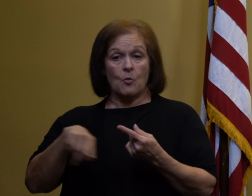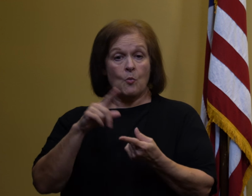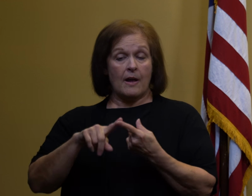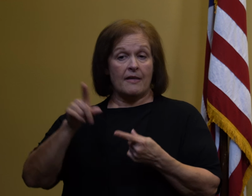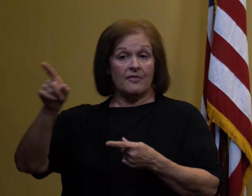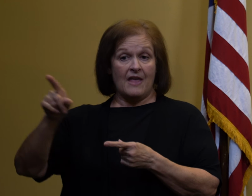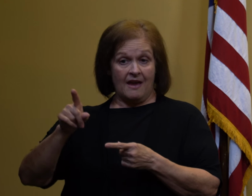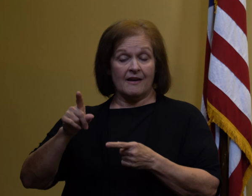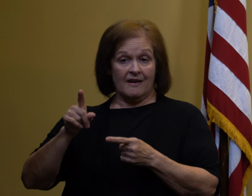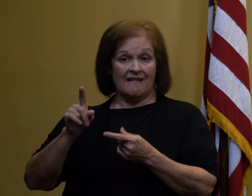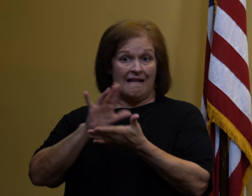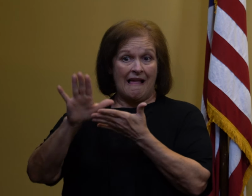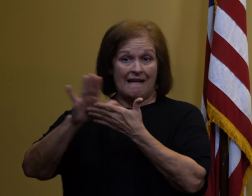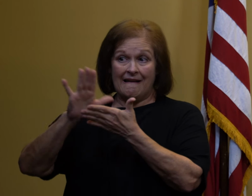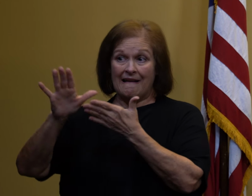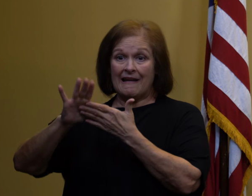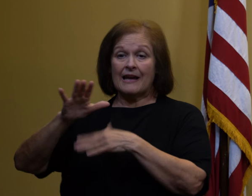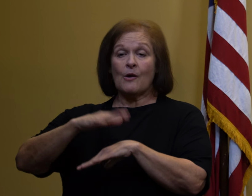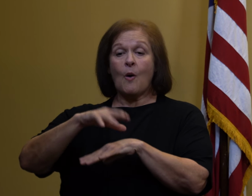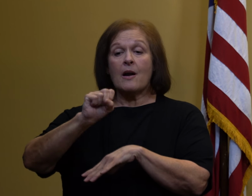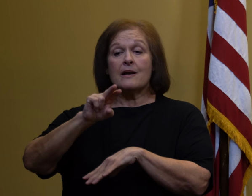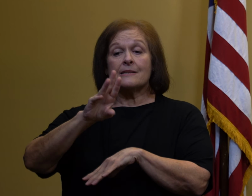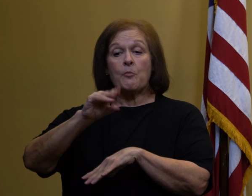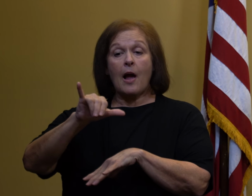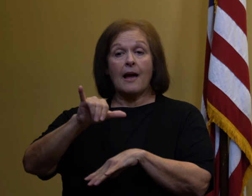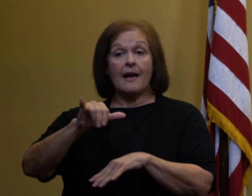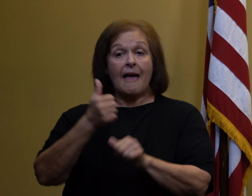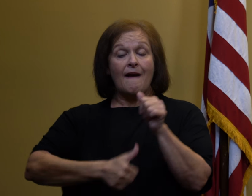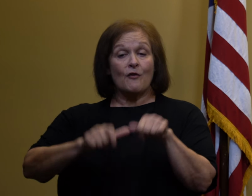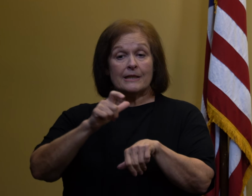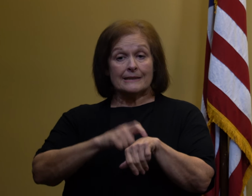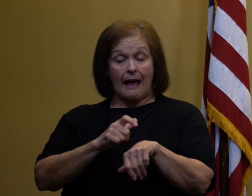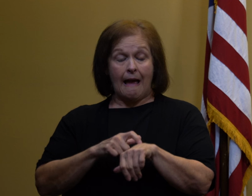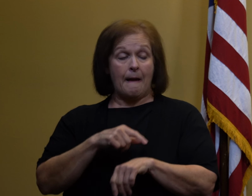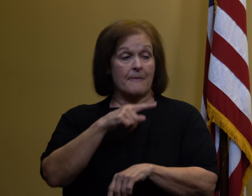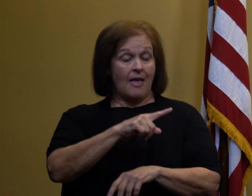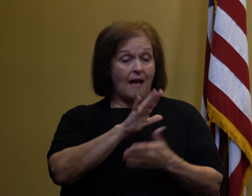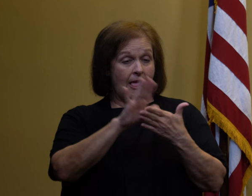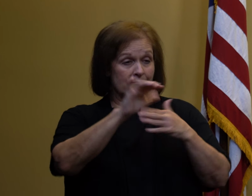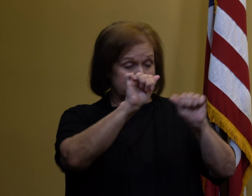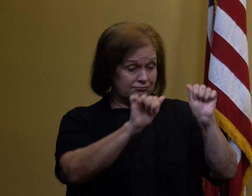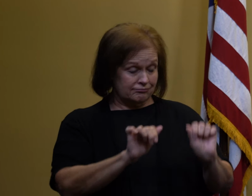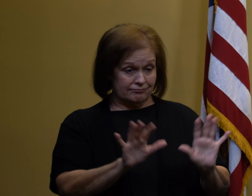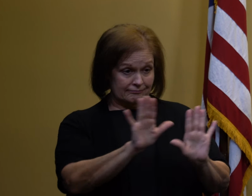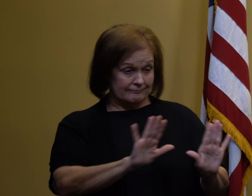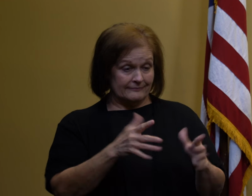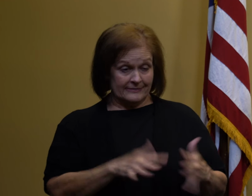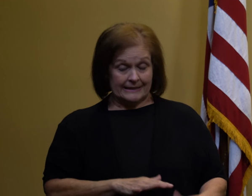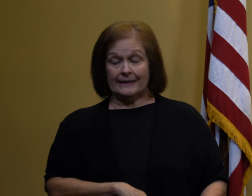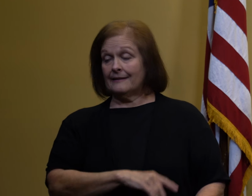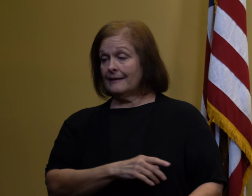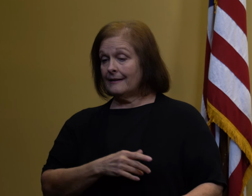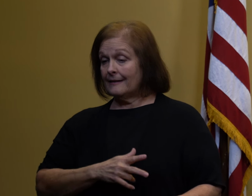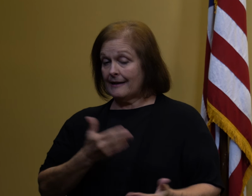they tackled graffiti on the subway. Every time a car went into the station, if it was graffitied, it was painted before going back out. It's